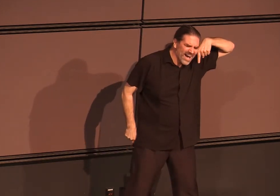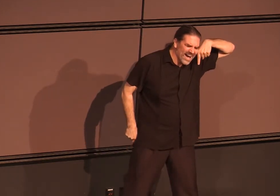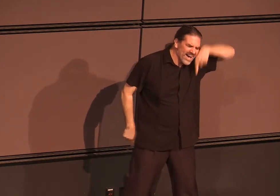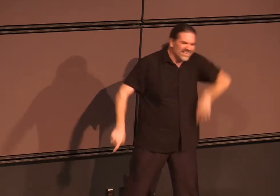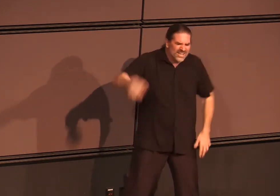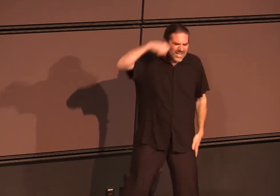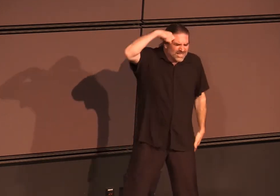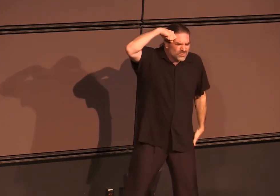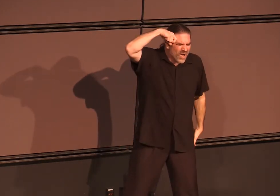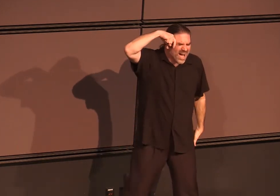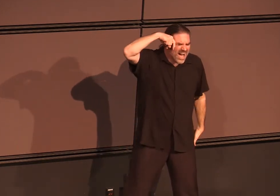A sweat